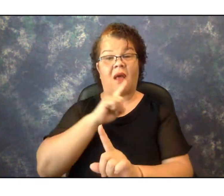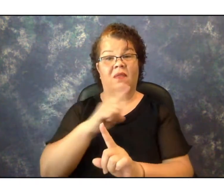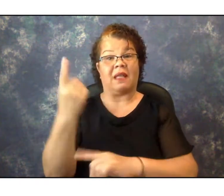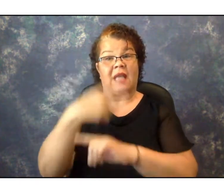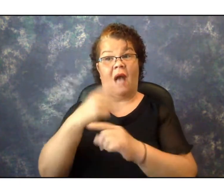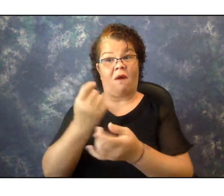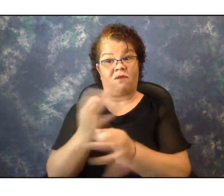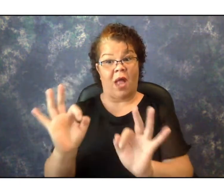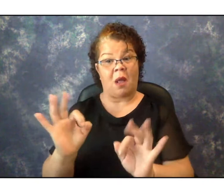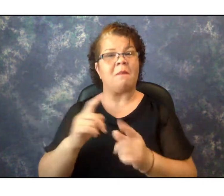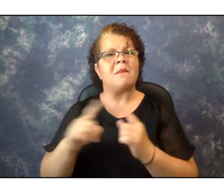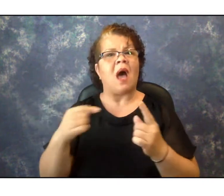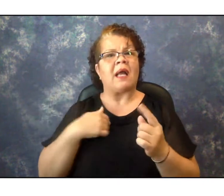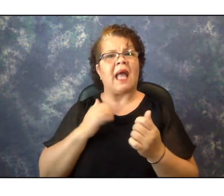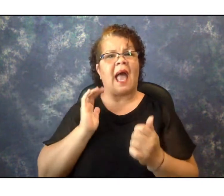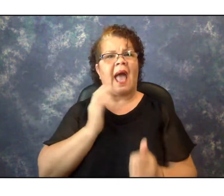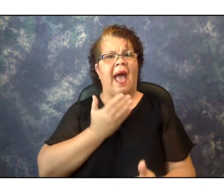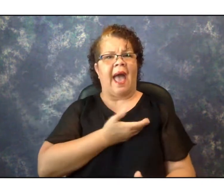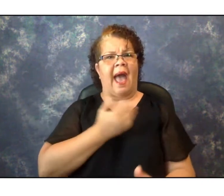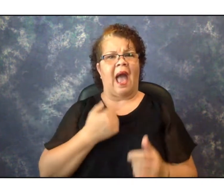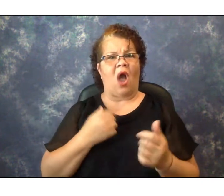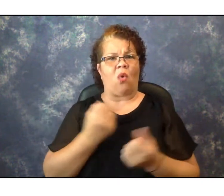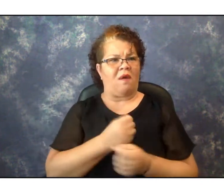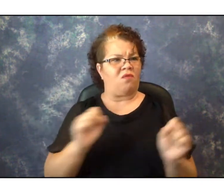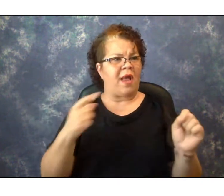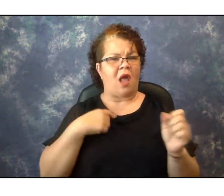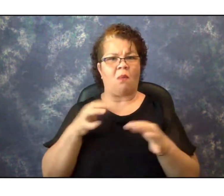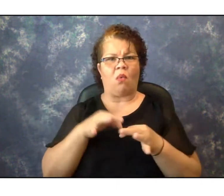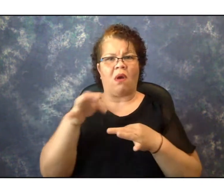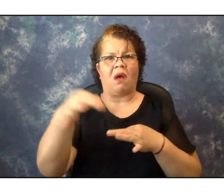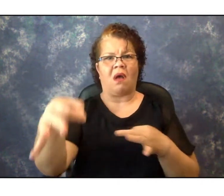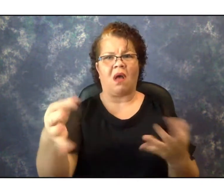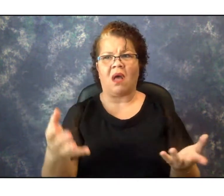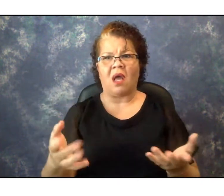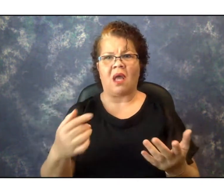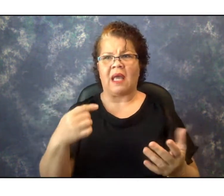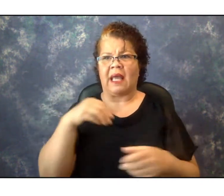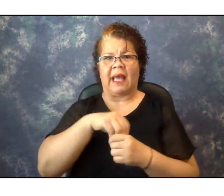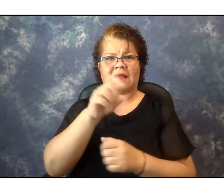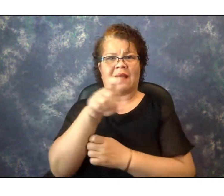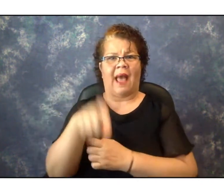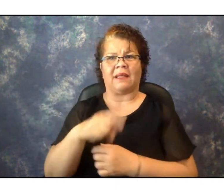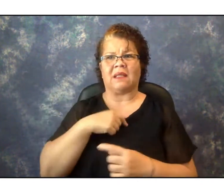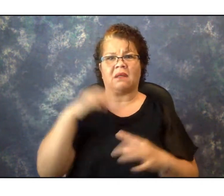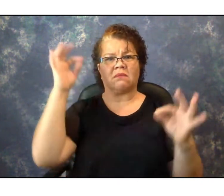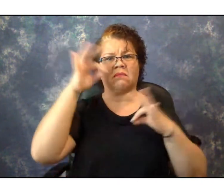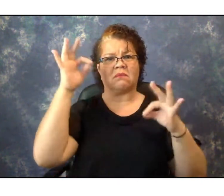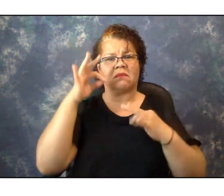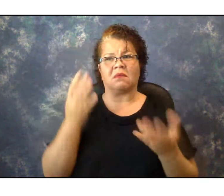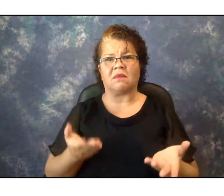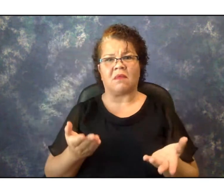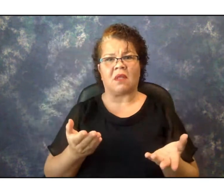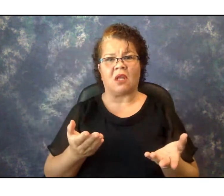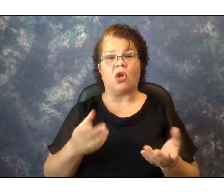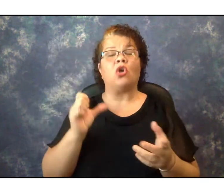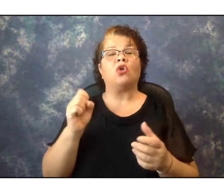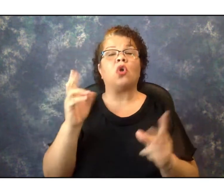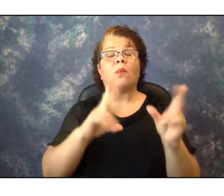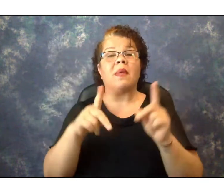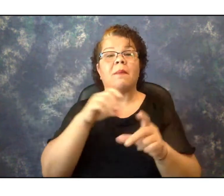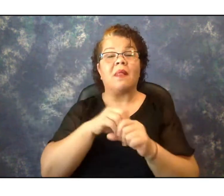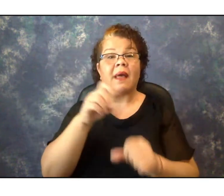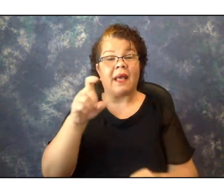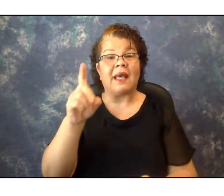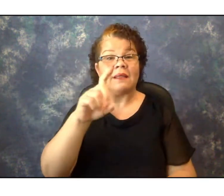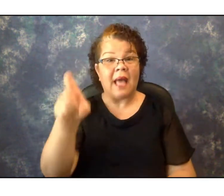we weren't told right away in Texas, and so folks there turned that into a holiday. It always had a bit of irony in it. And I